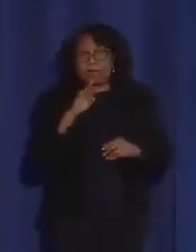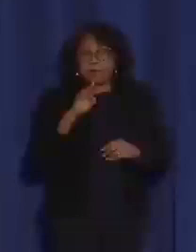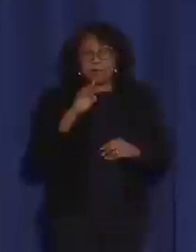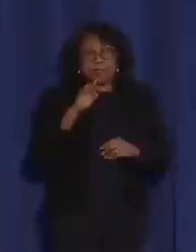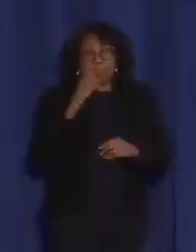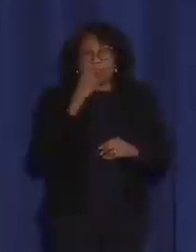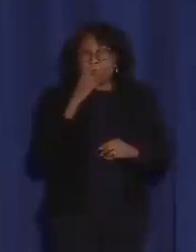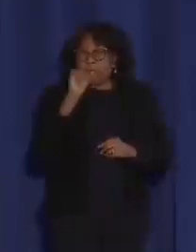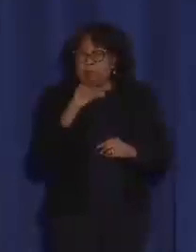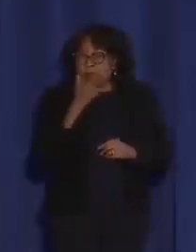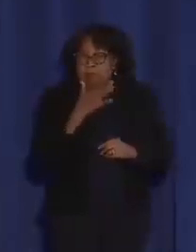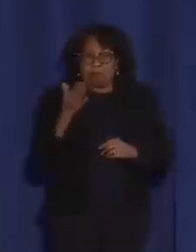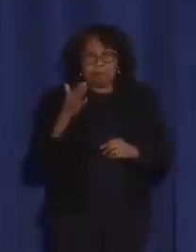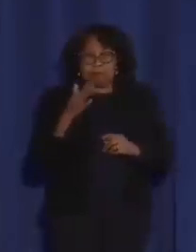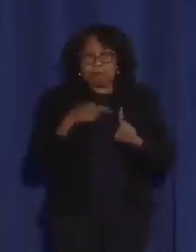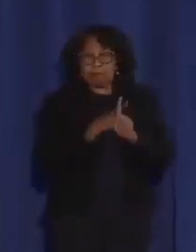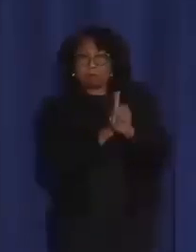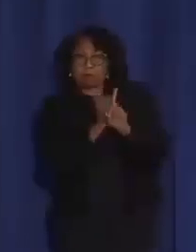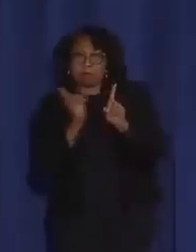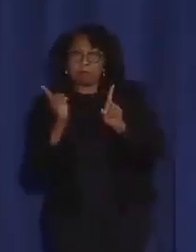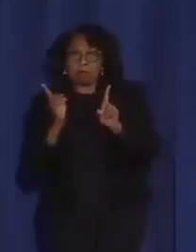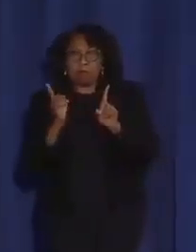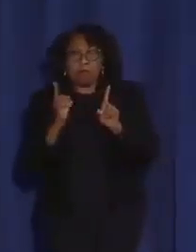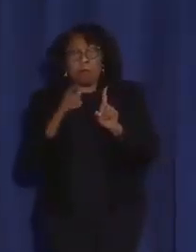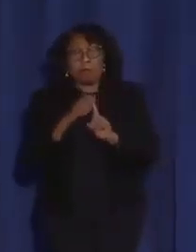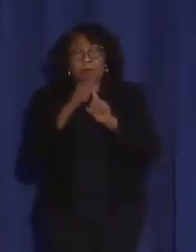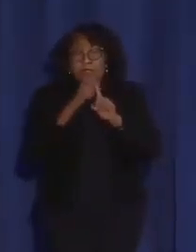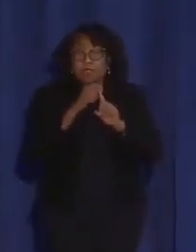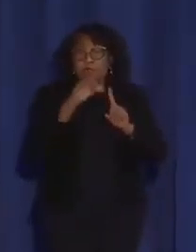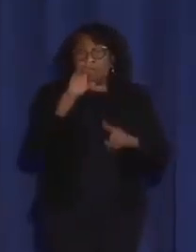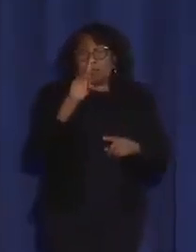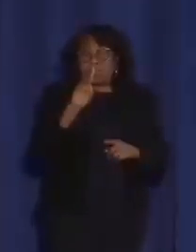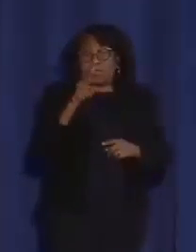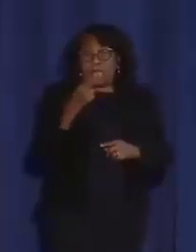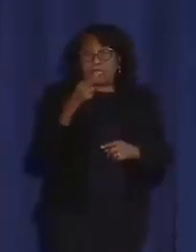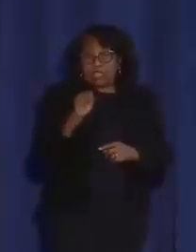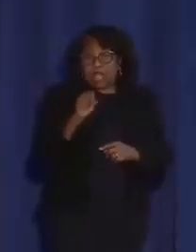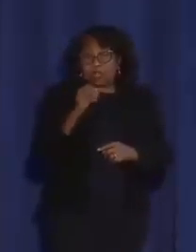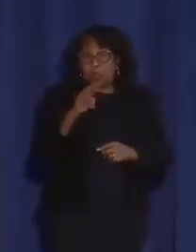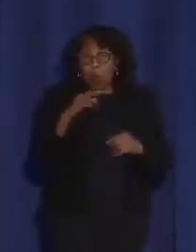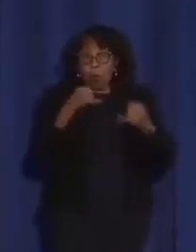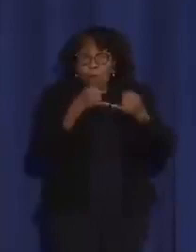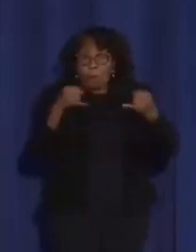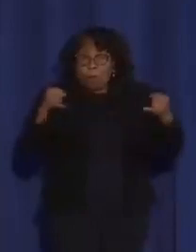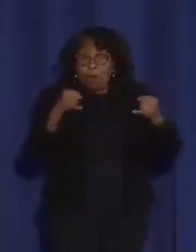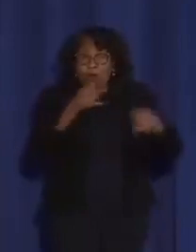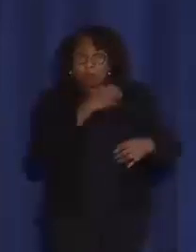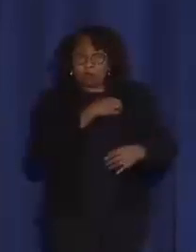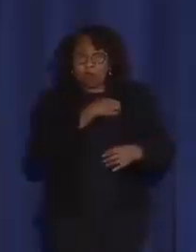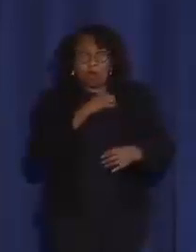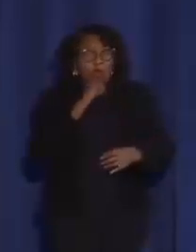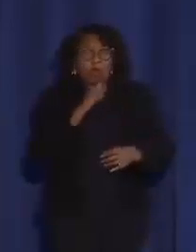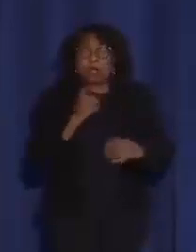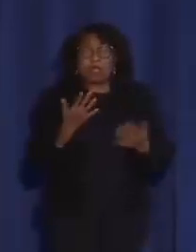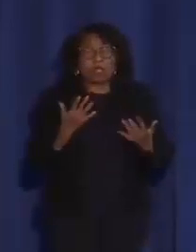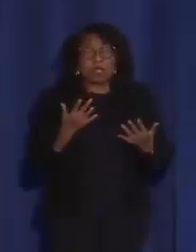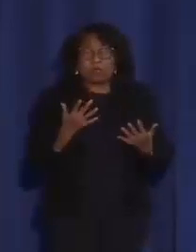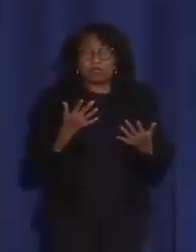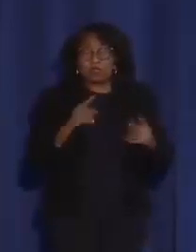any steps out of line, particularly with DHS or Border Patrol, we are not going to hesitate